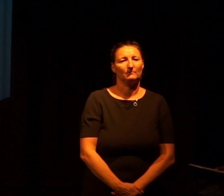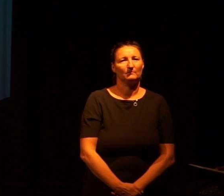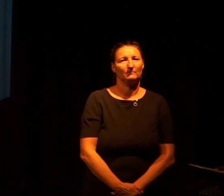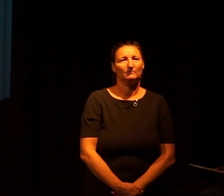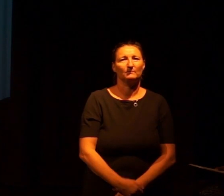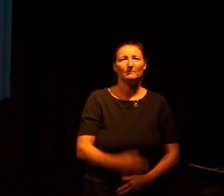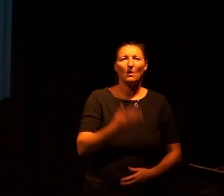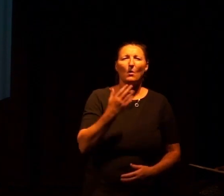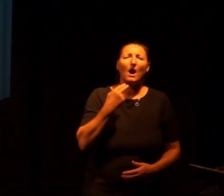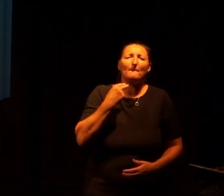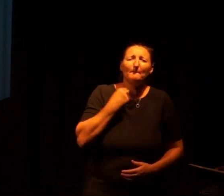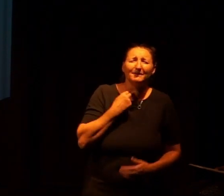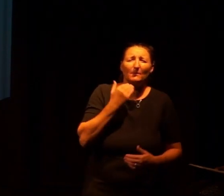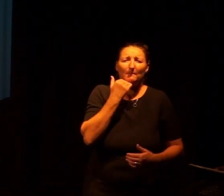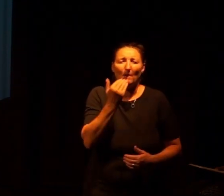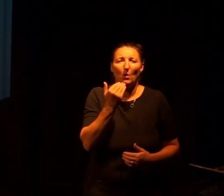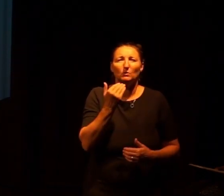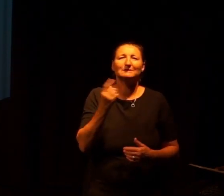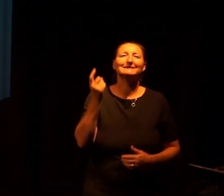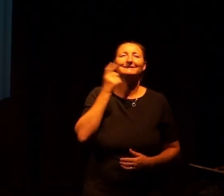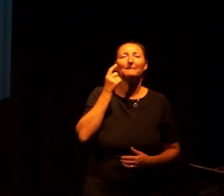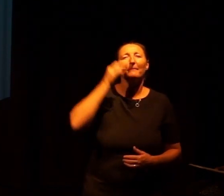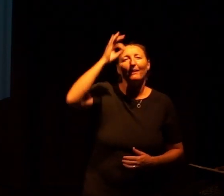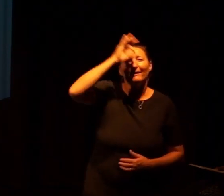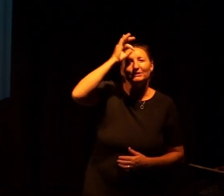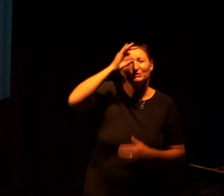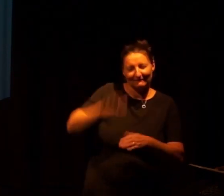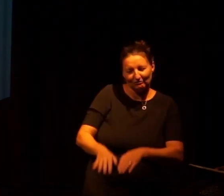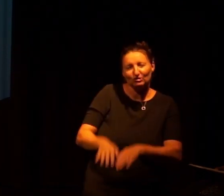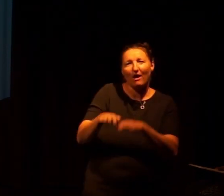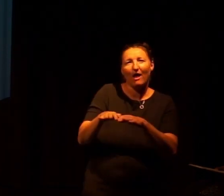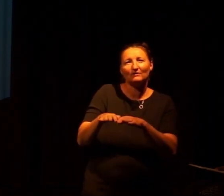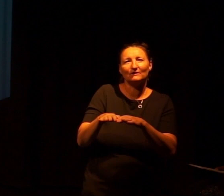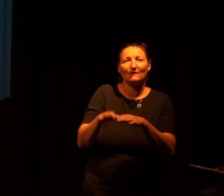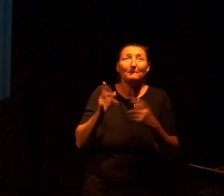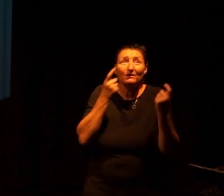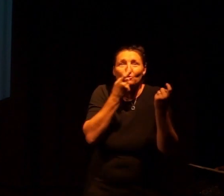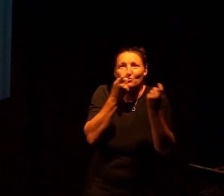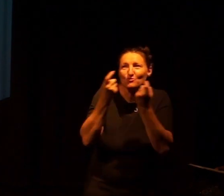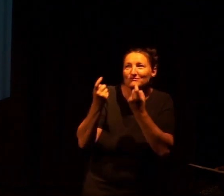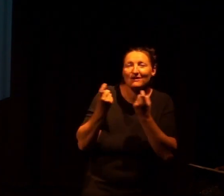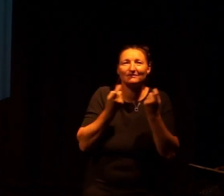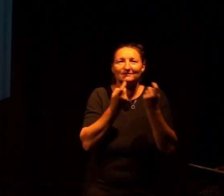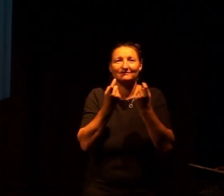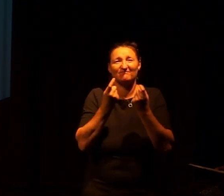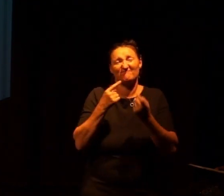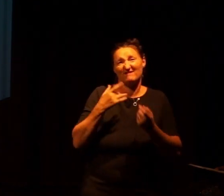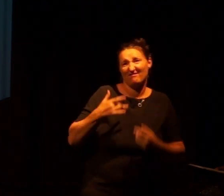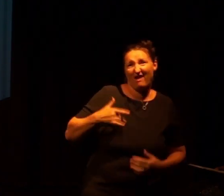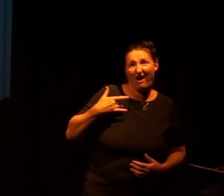What I miss the most is the simple innocence of childhood, of being curious about